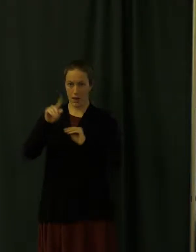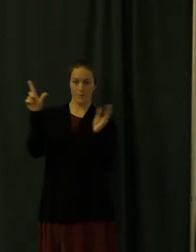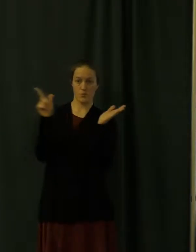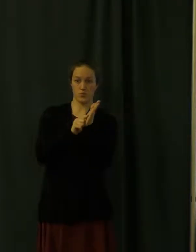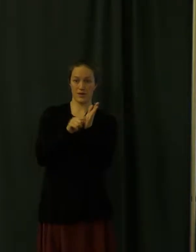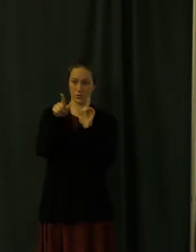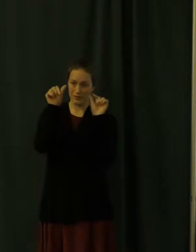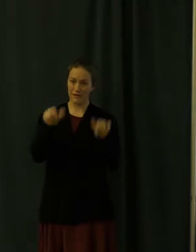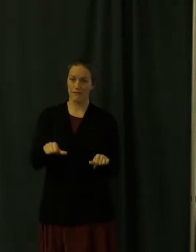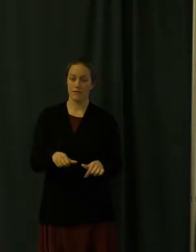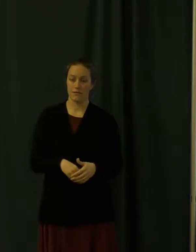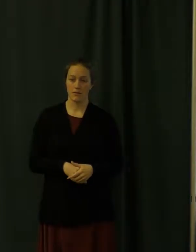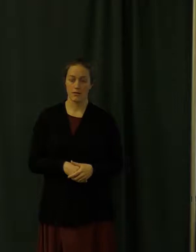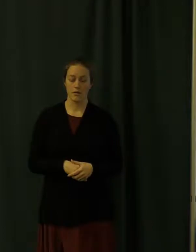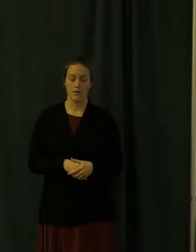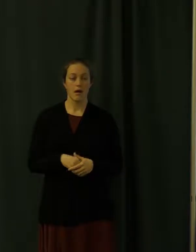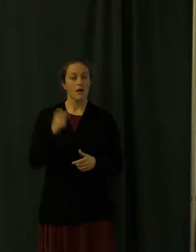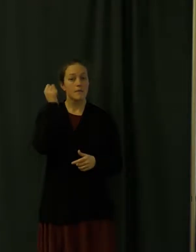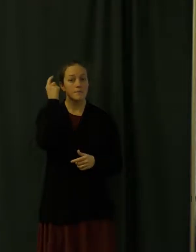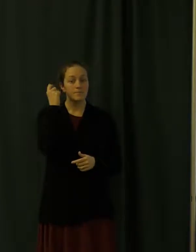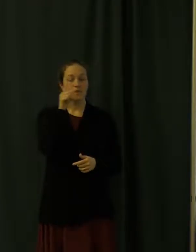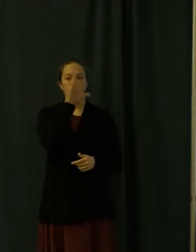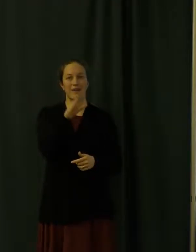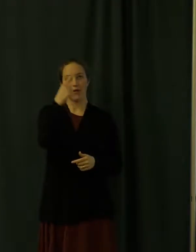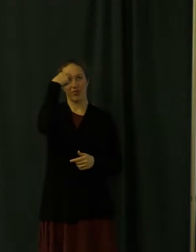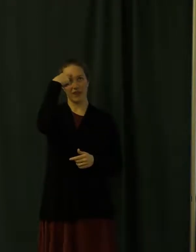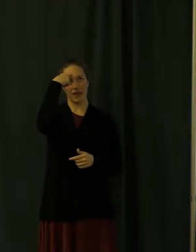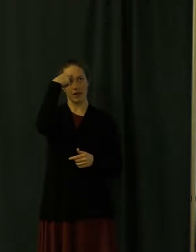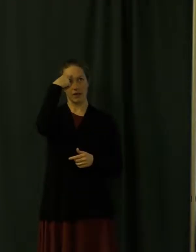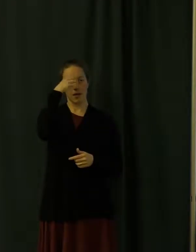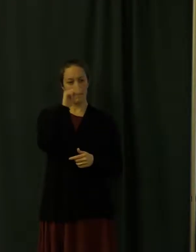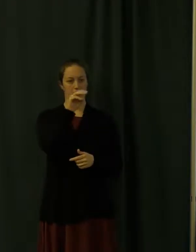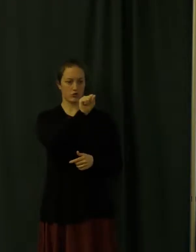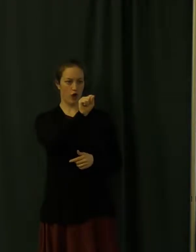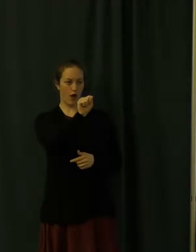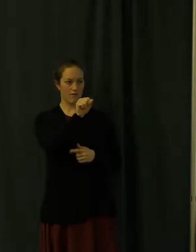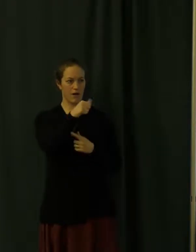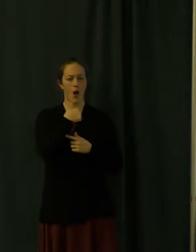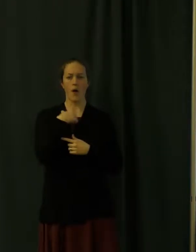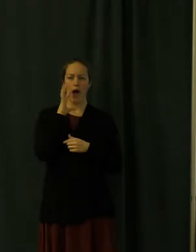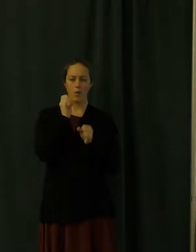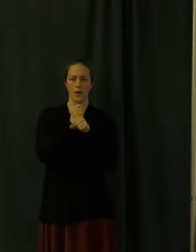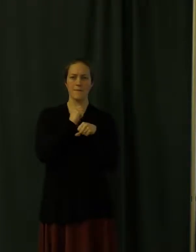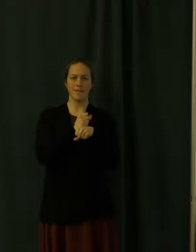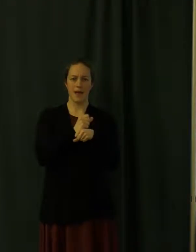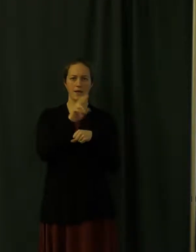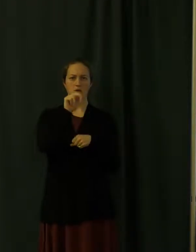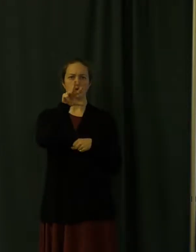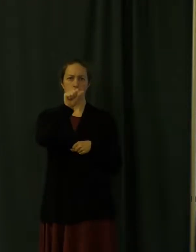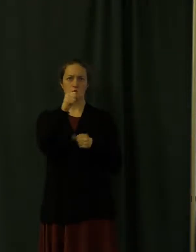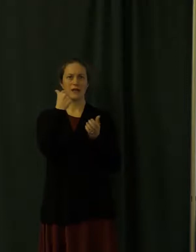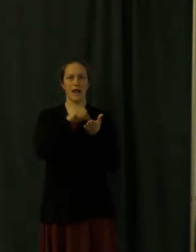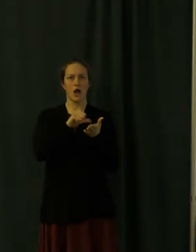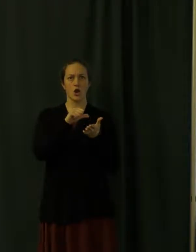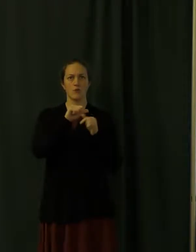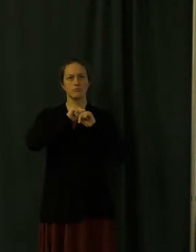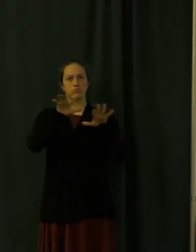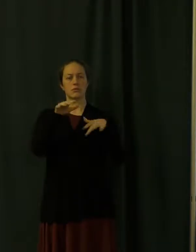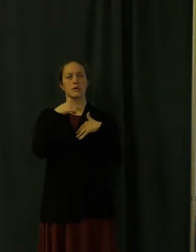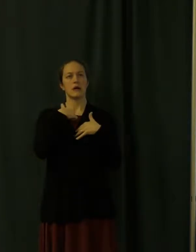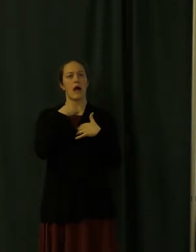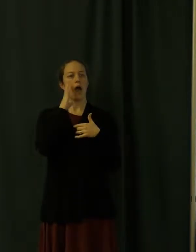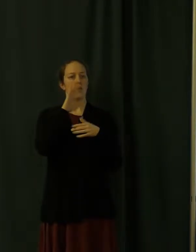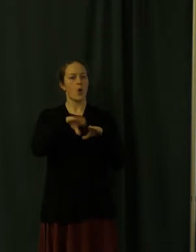newsletter. But you would never think, like, in the Microsoft world, like, I'm going to make a newsletter. Let me open PowerPoint because that doesn't make